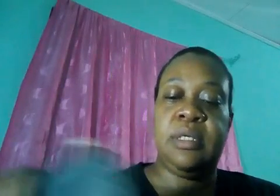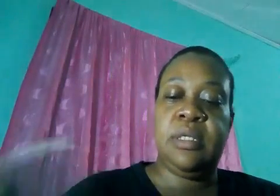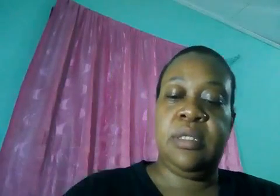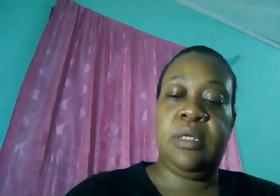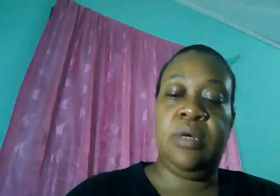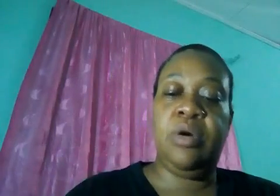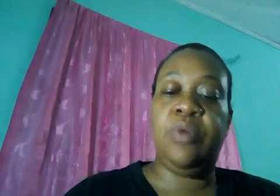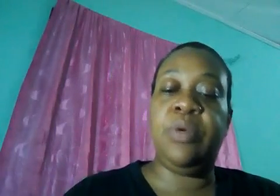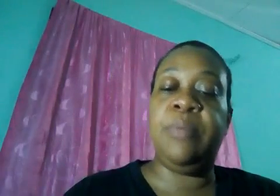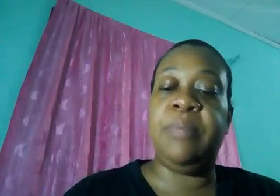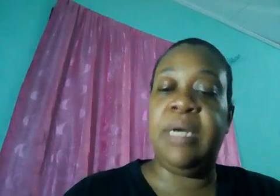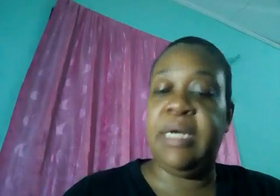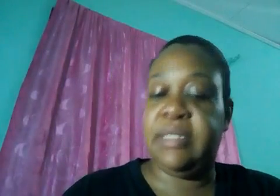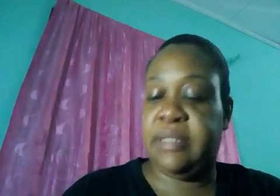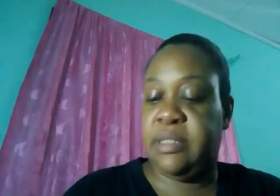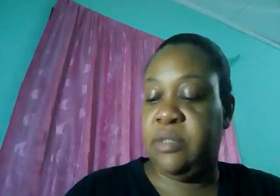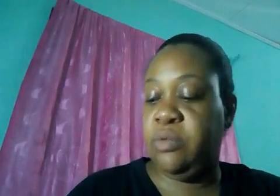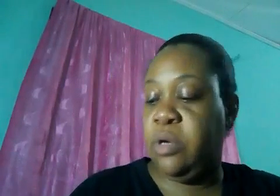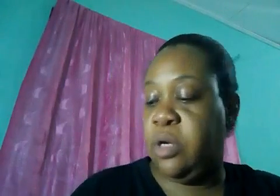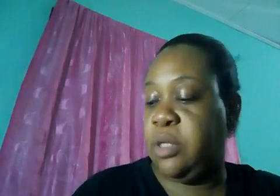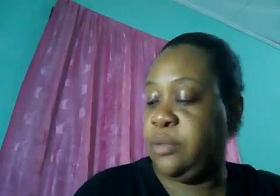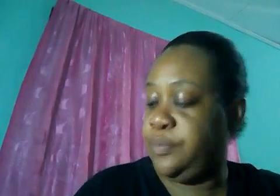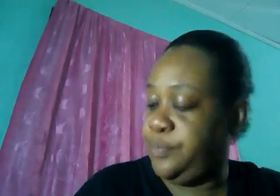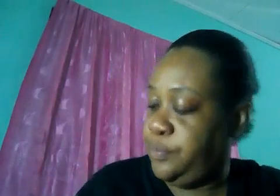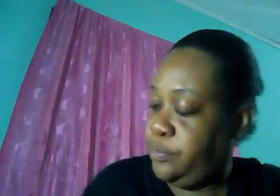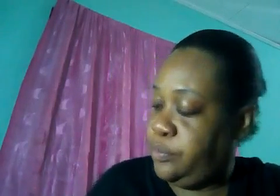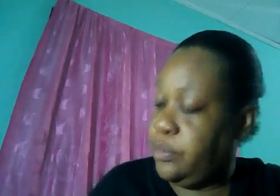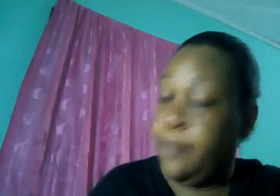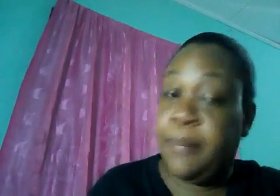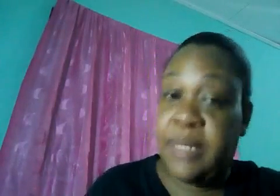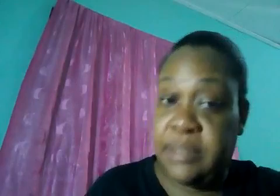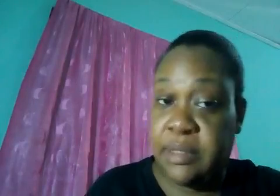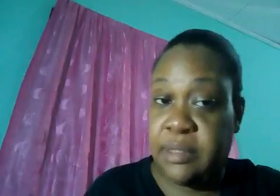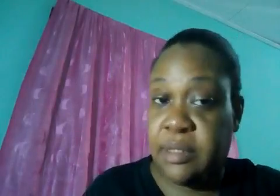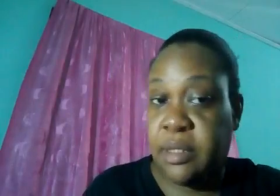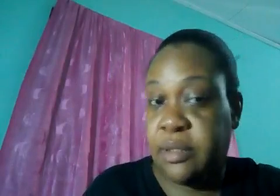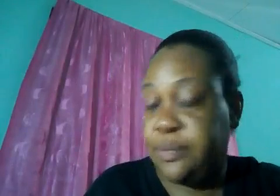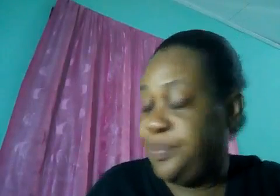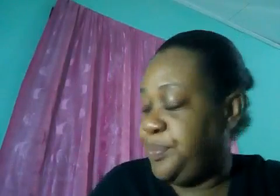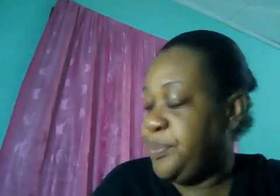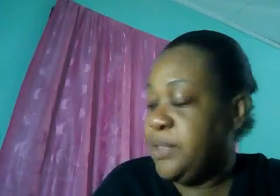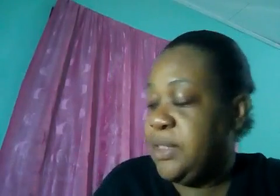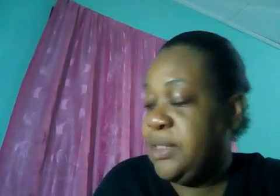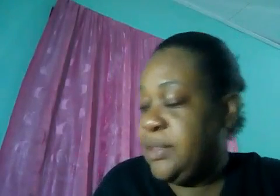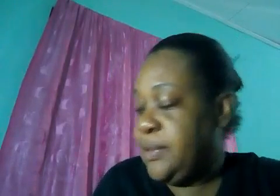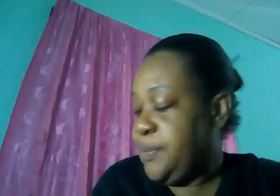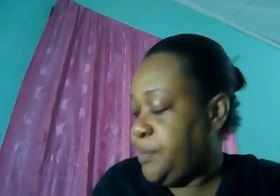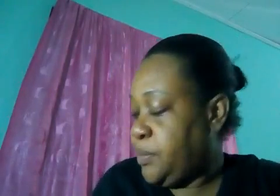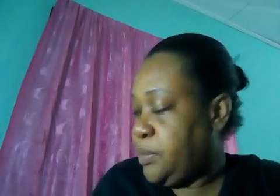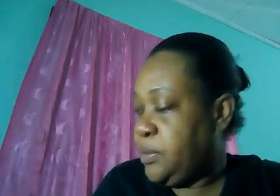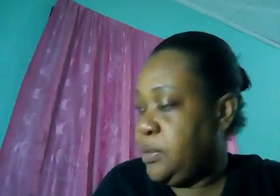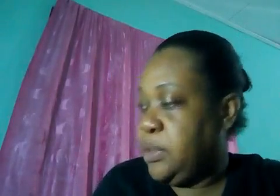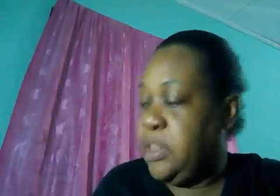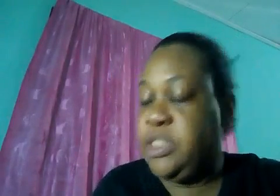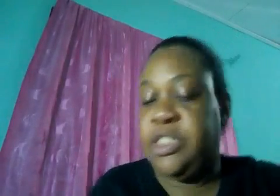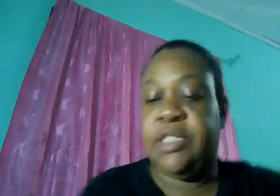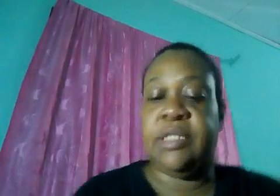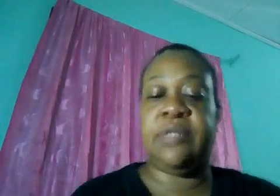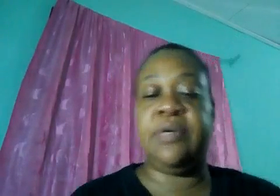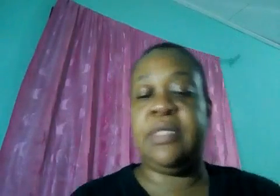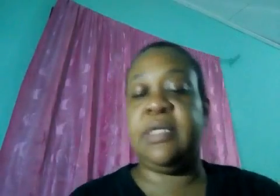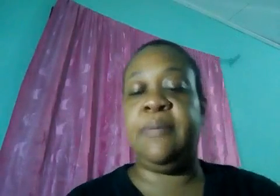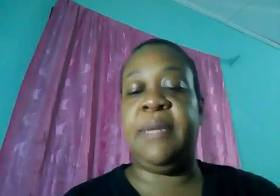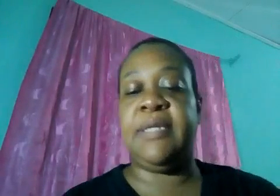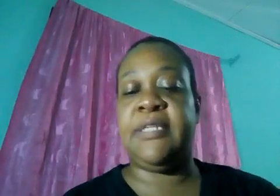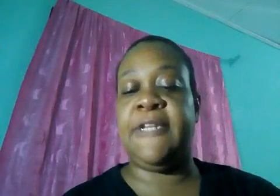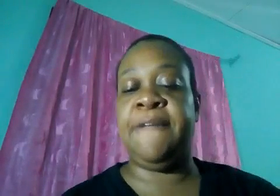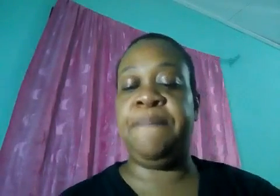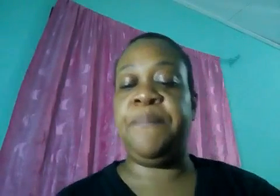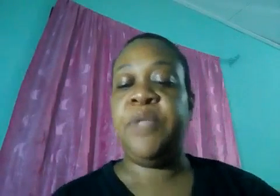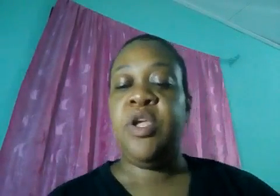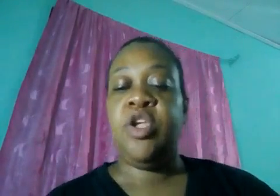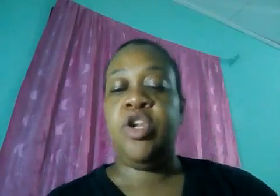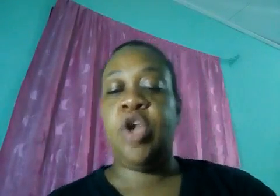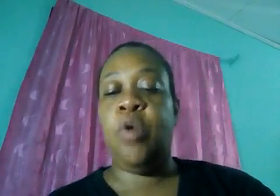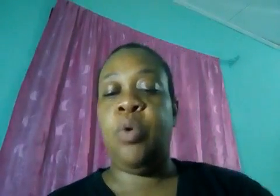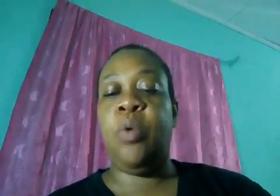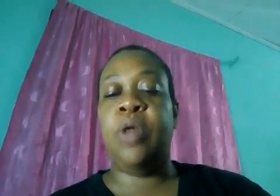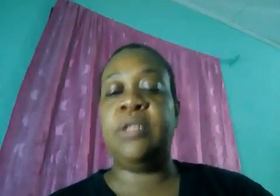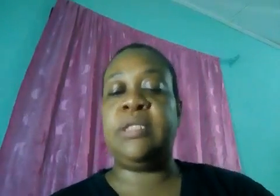The Lord will bless you all, bless us all, in Jesus Christ's almighty name. Now we want to say